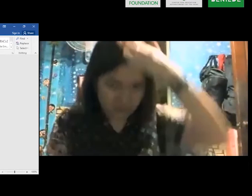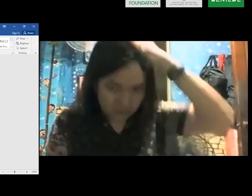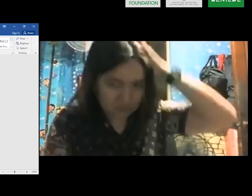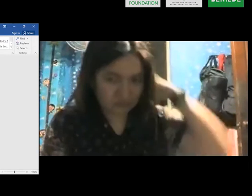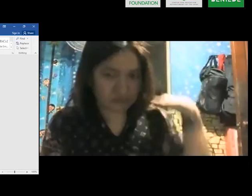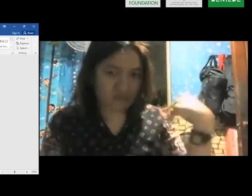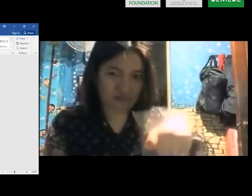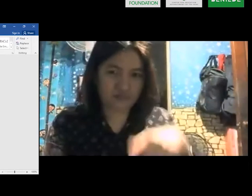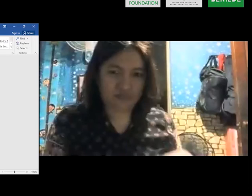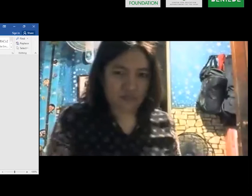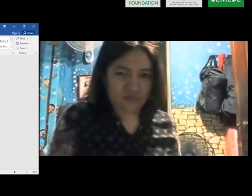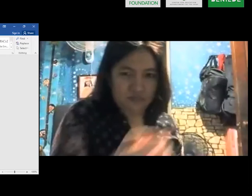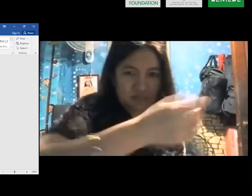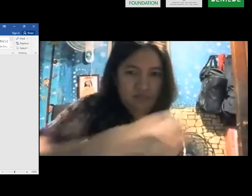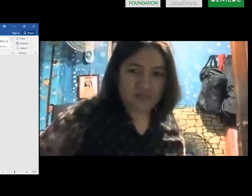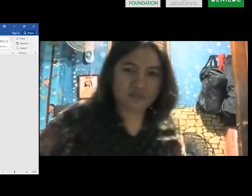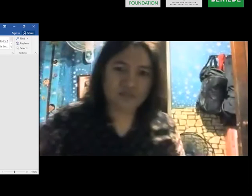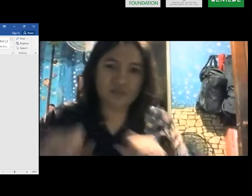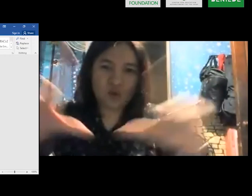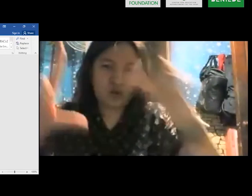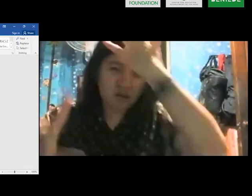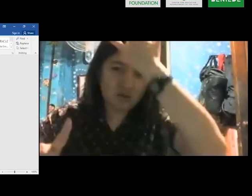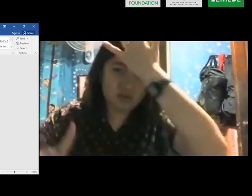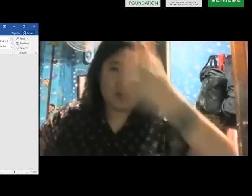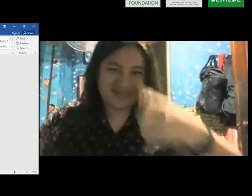Do you feel like we need to